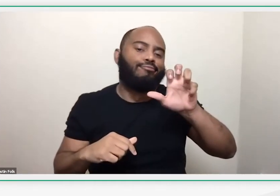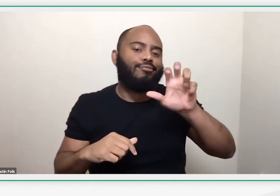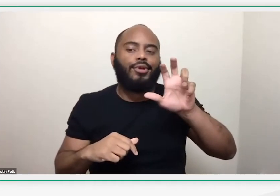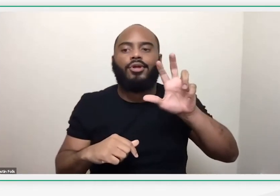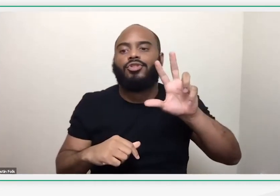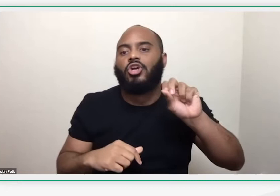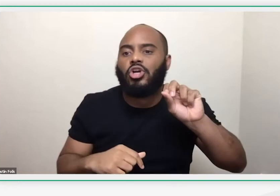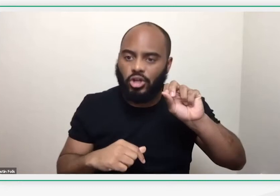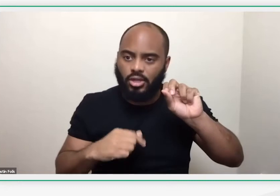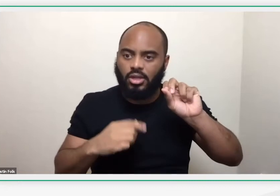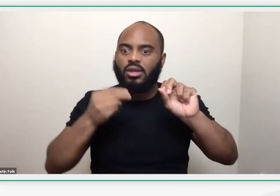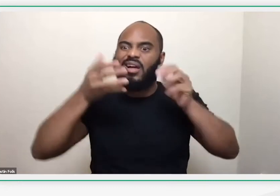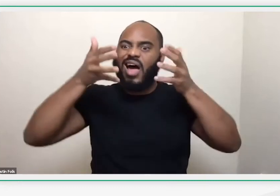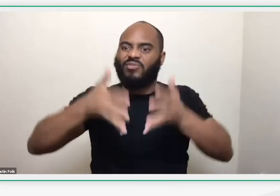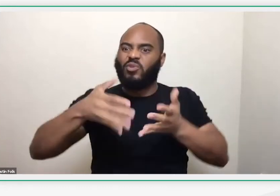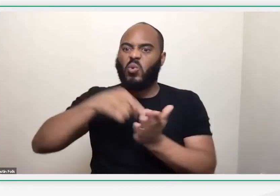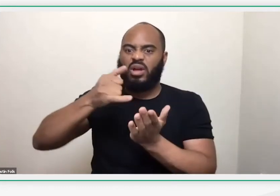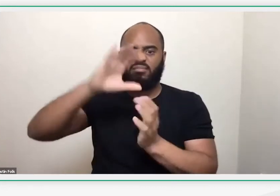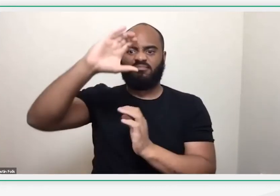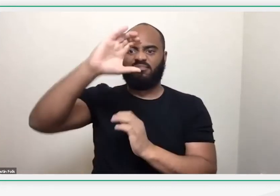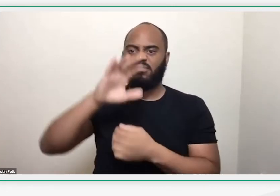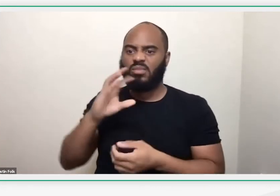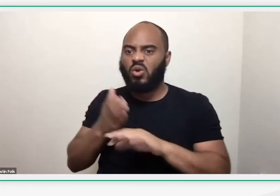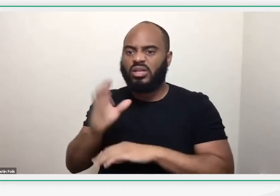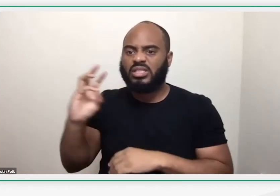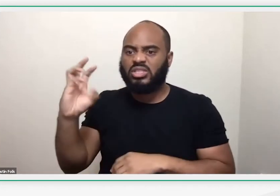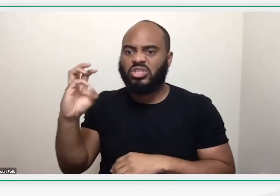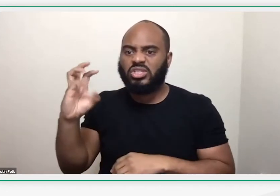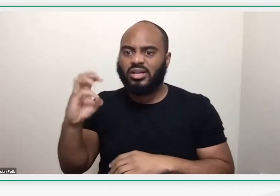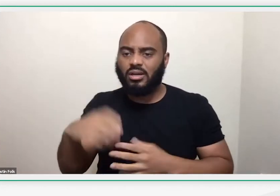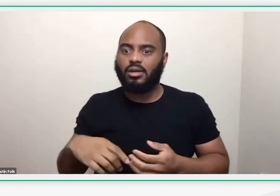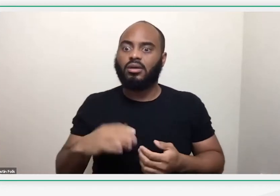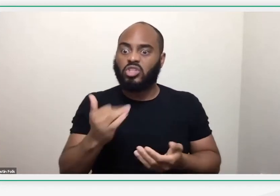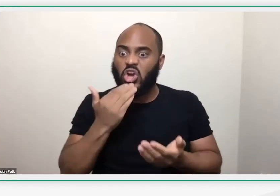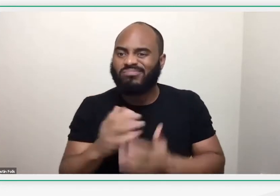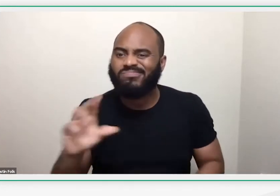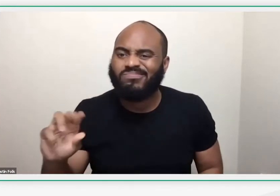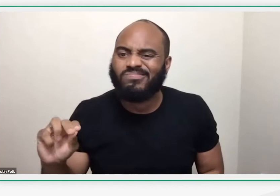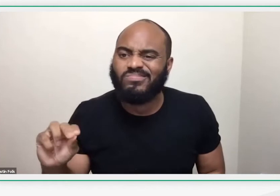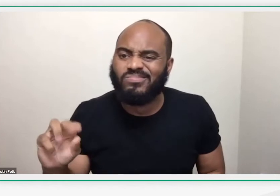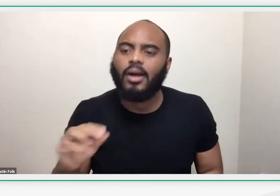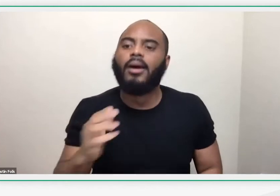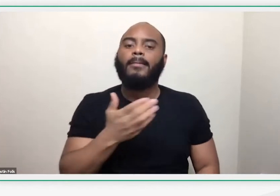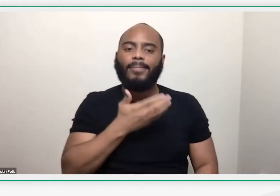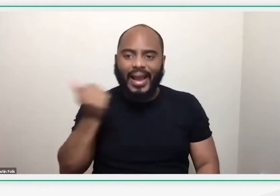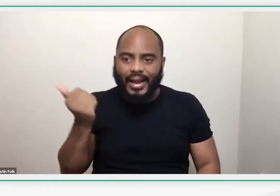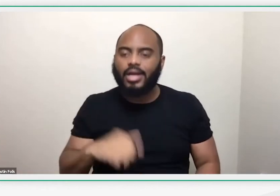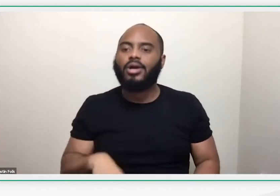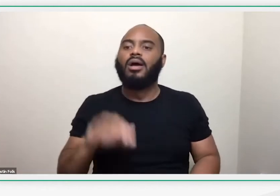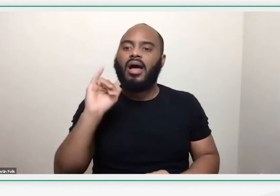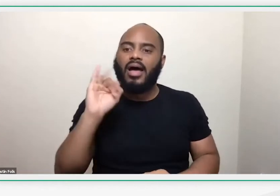credit remaining, and then thereafter your payments are, let's say, $30, and you still owe after a